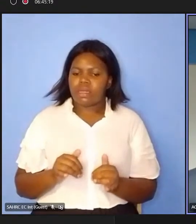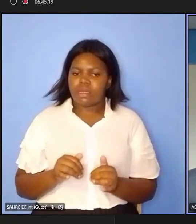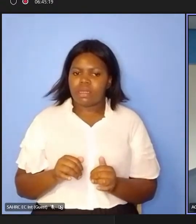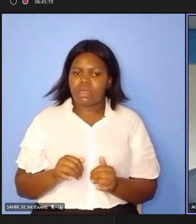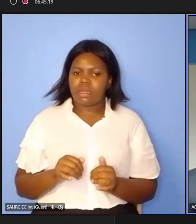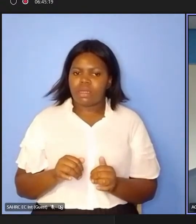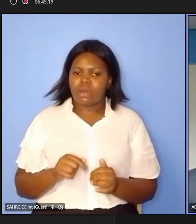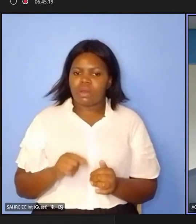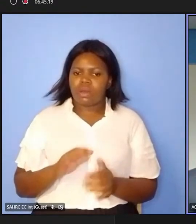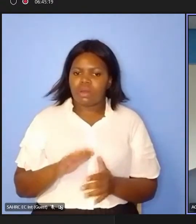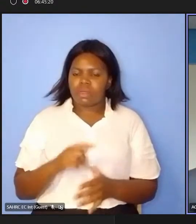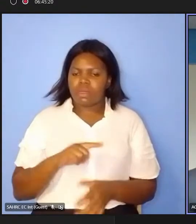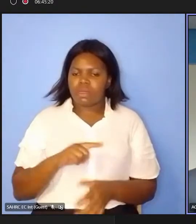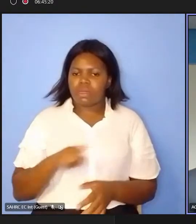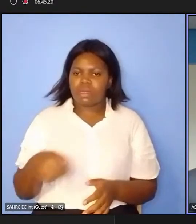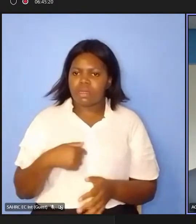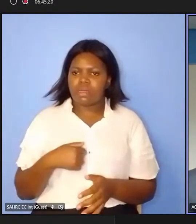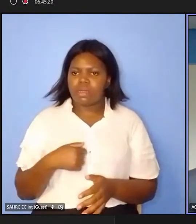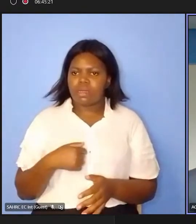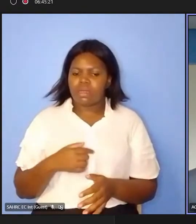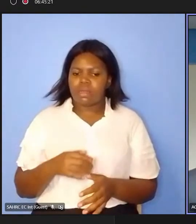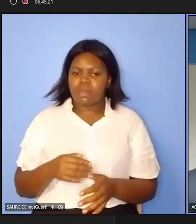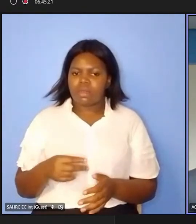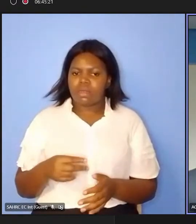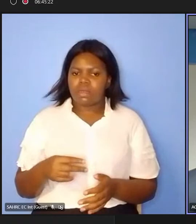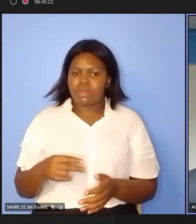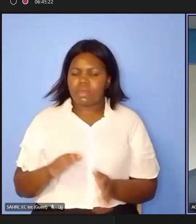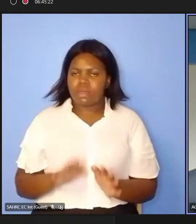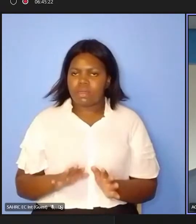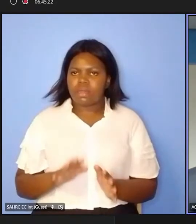So yeah, I think we should actually, from our side,